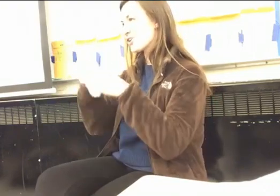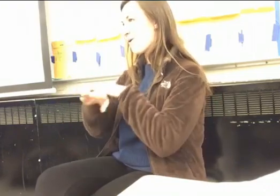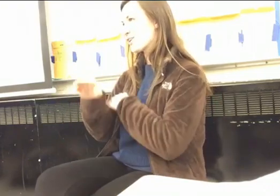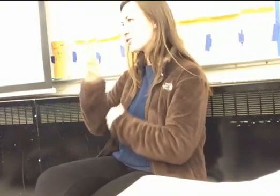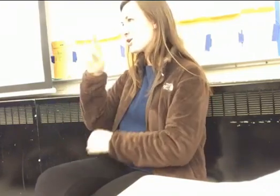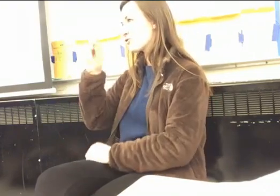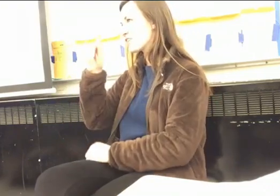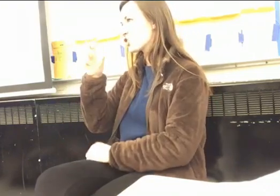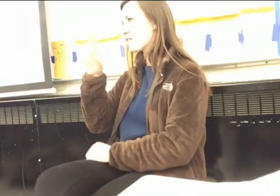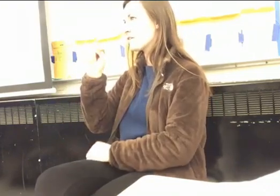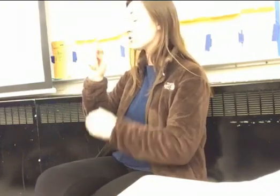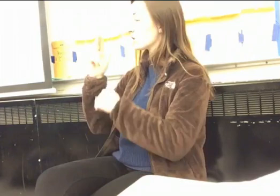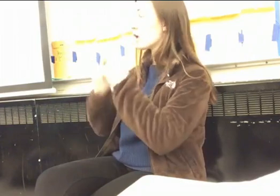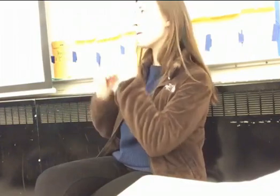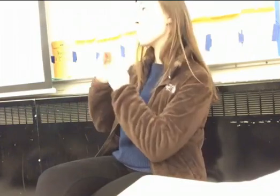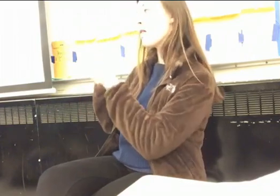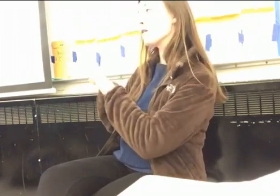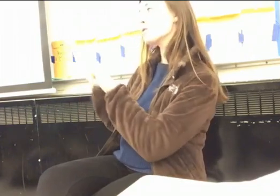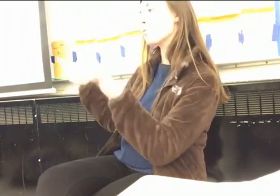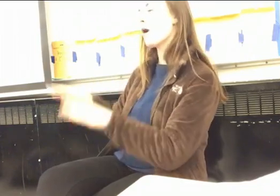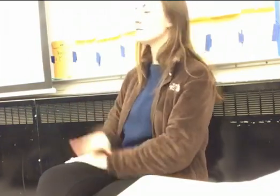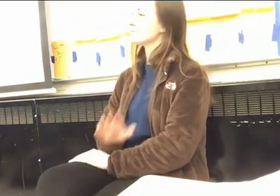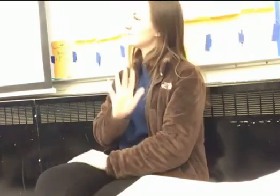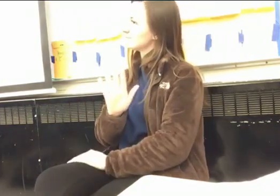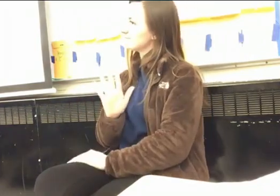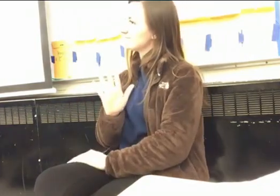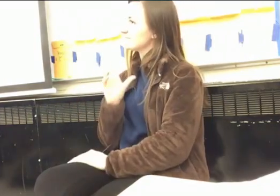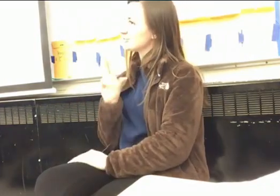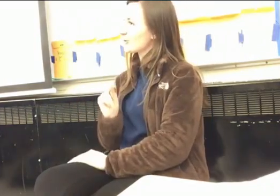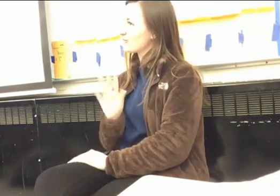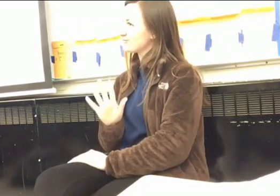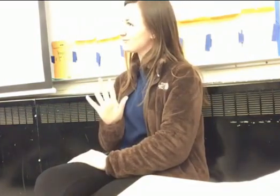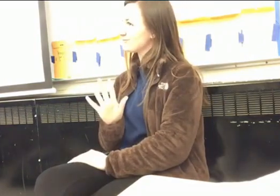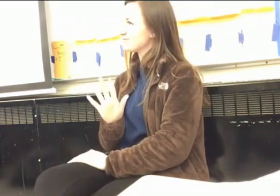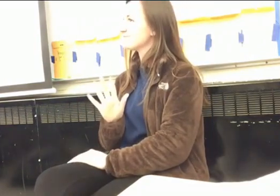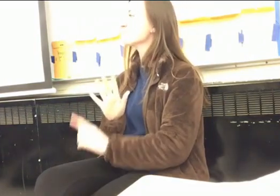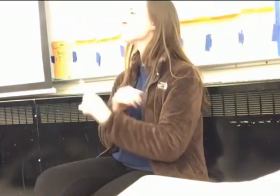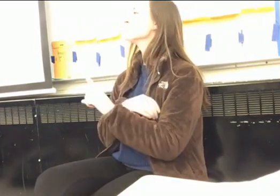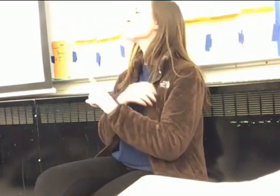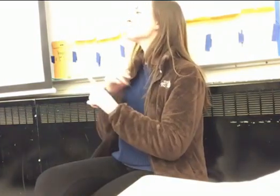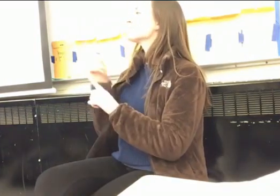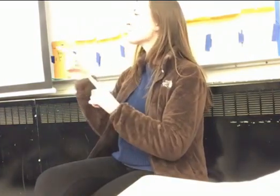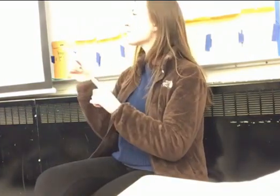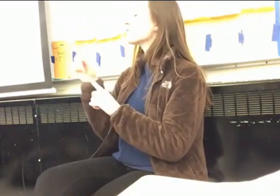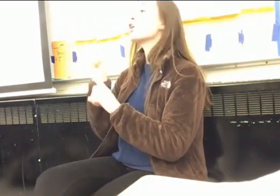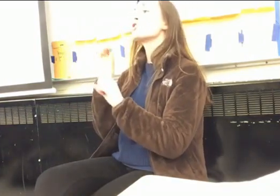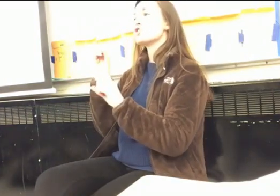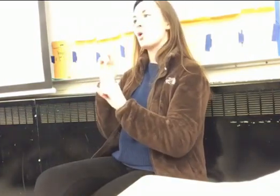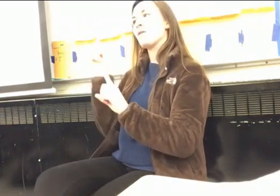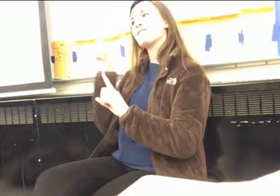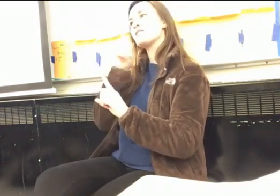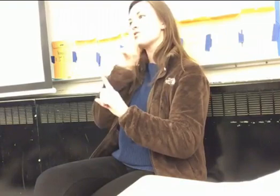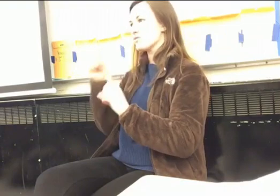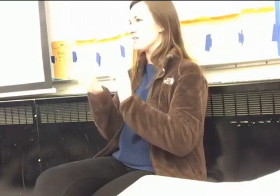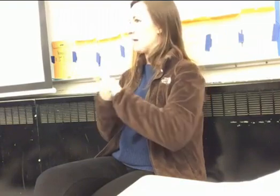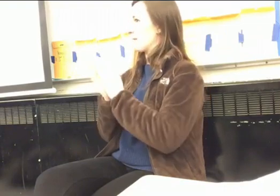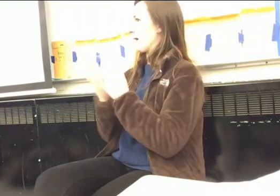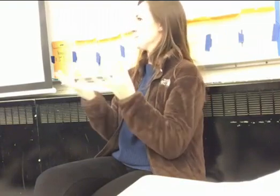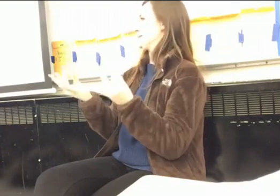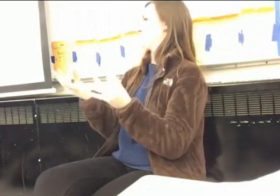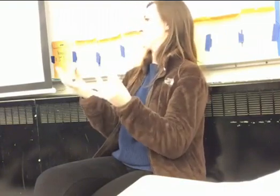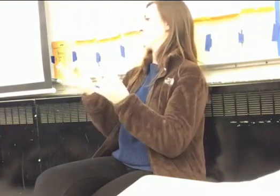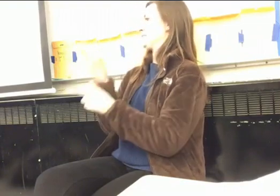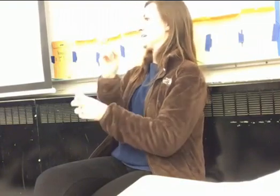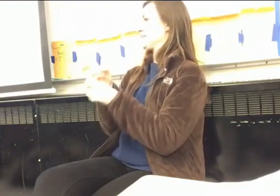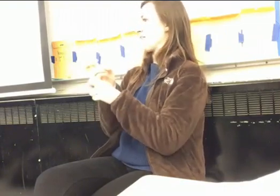a wall. No, that's not also what's going to happen. They are, so this is where it gets super tricky, and